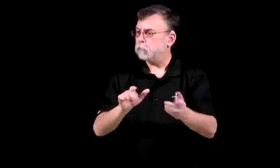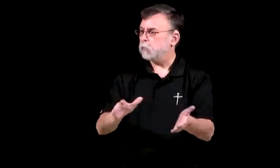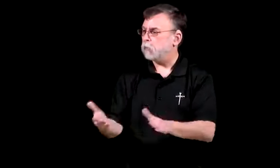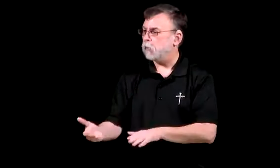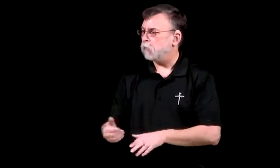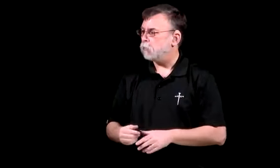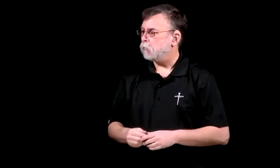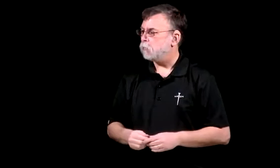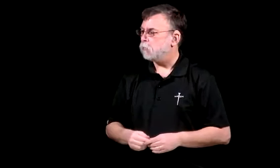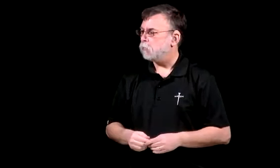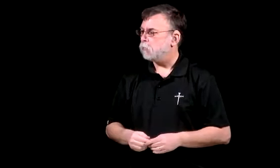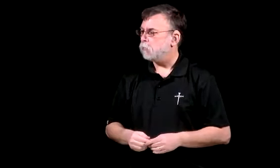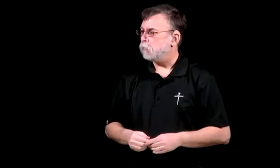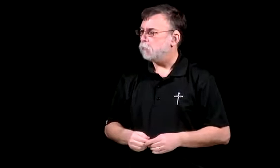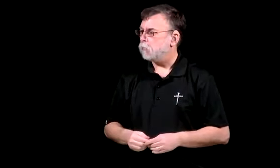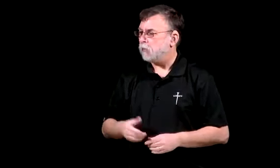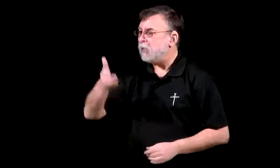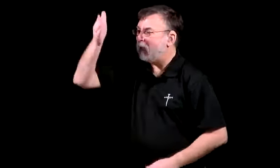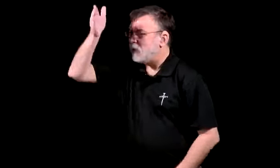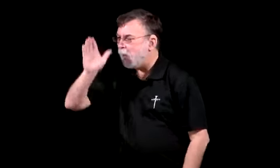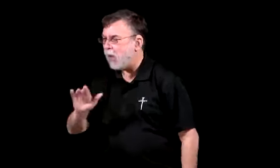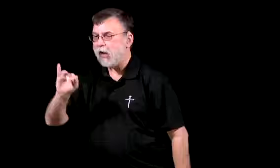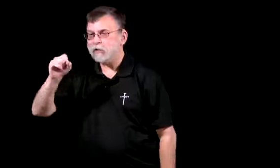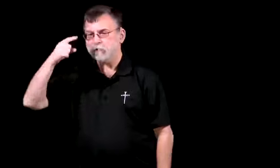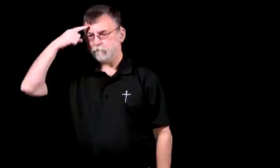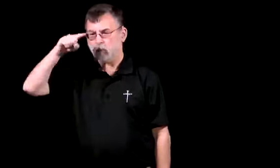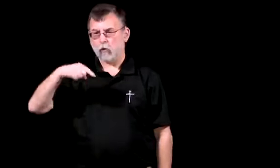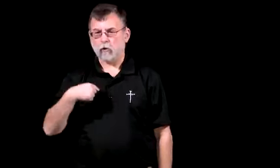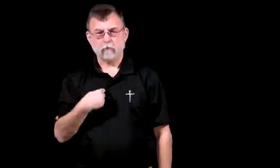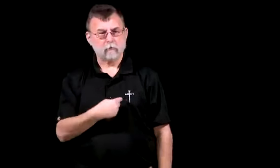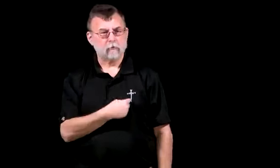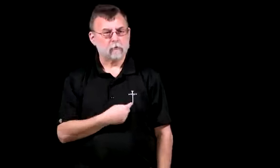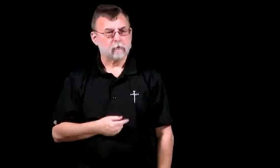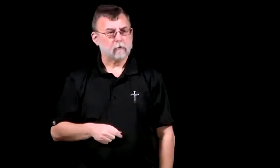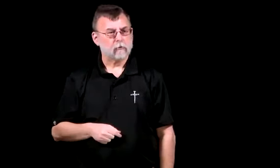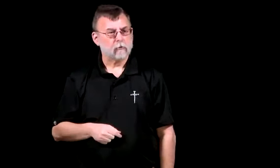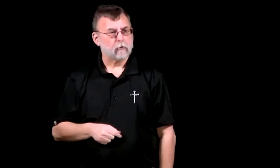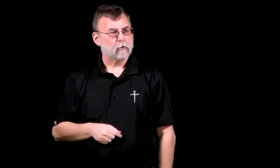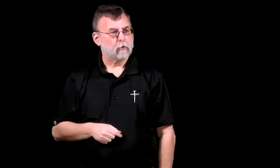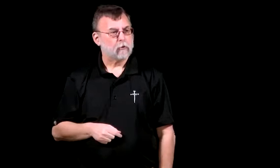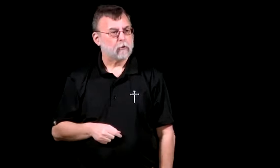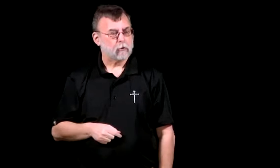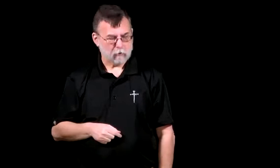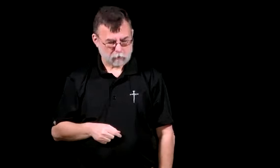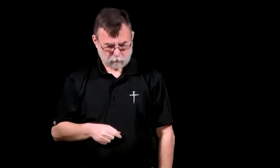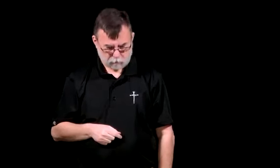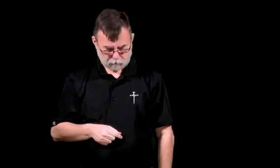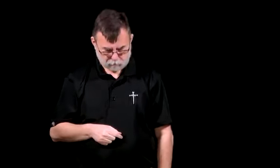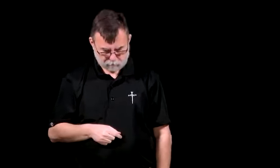And God raised Jesus up from the dead. God is for us.